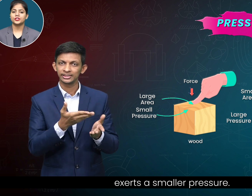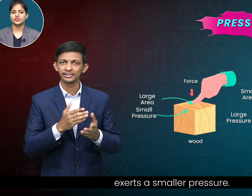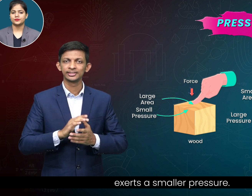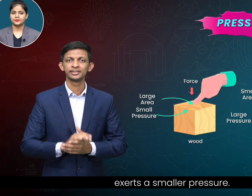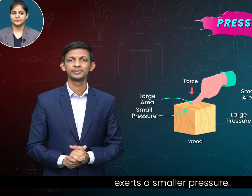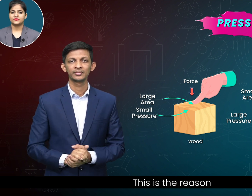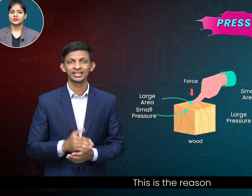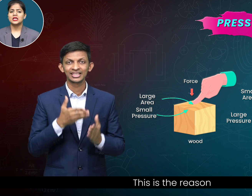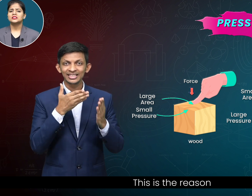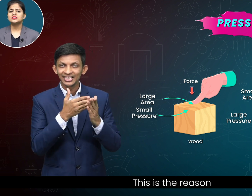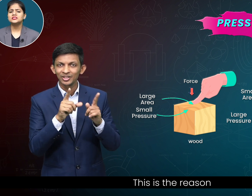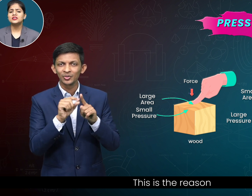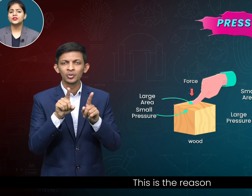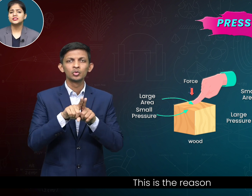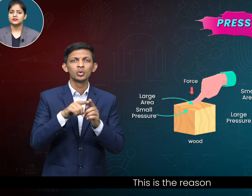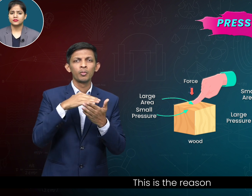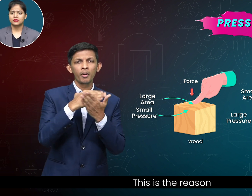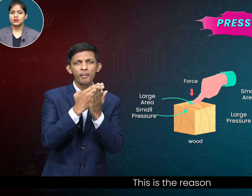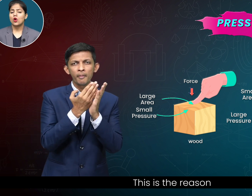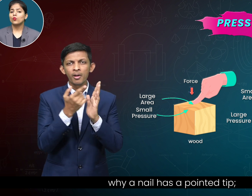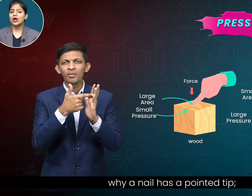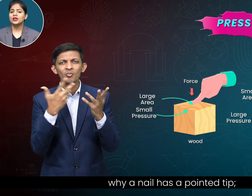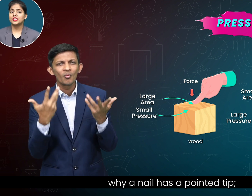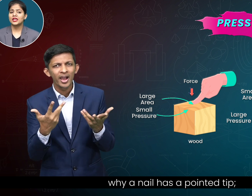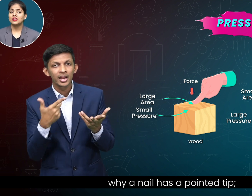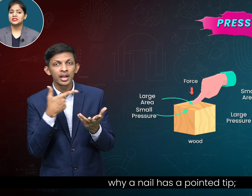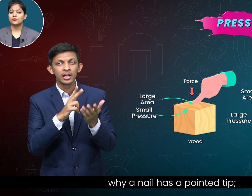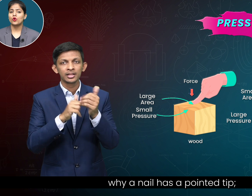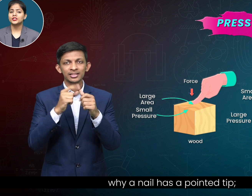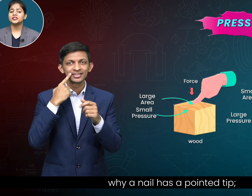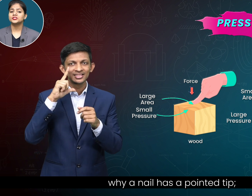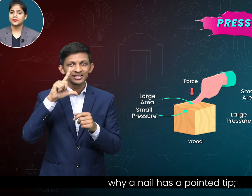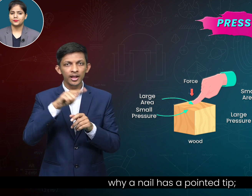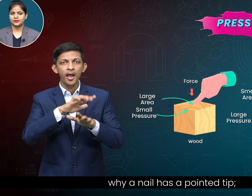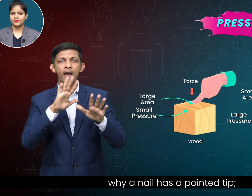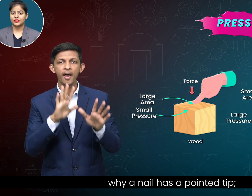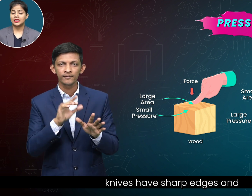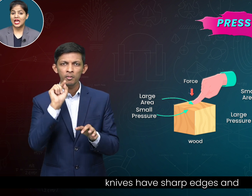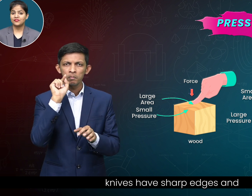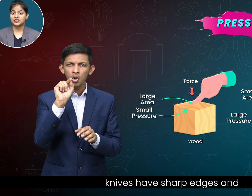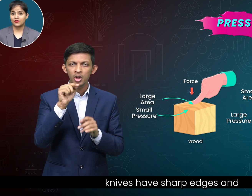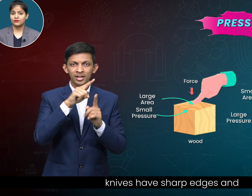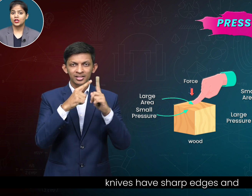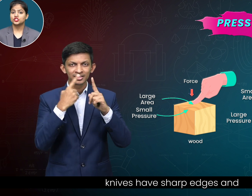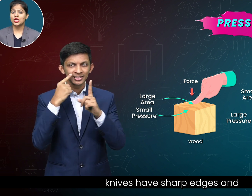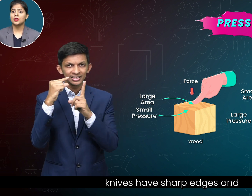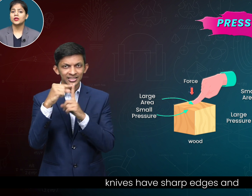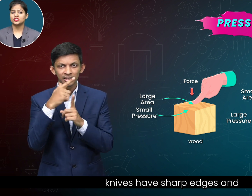pressure. This is the reason why a nail has a pointed tip, knives have sharp